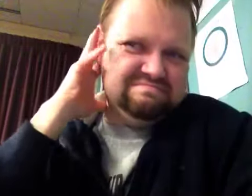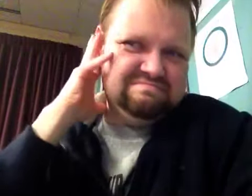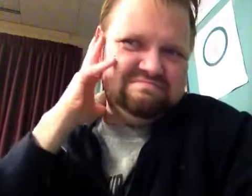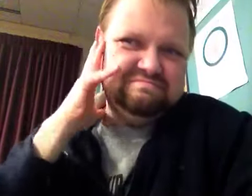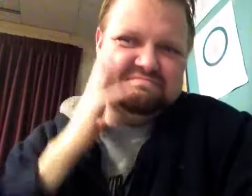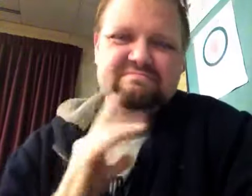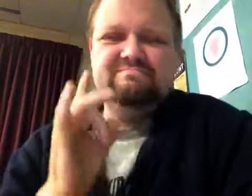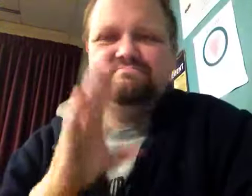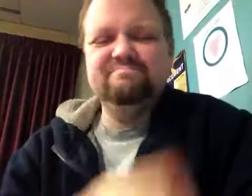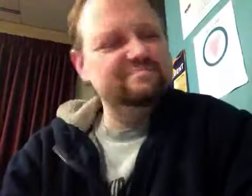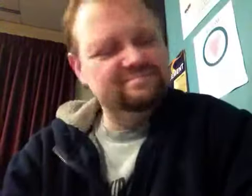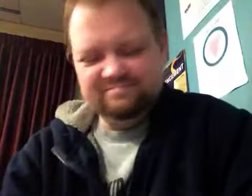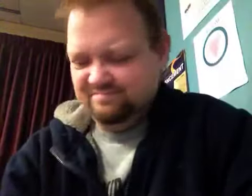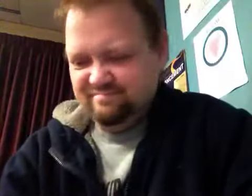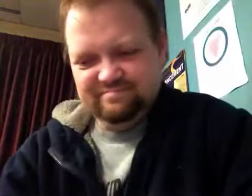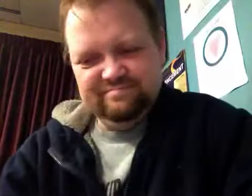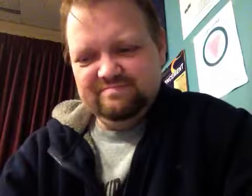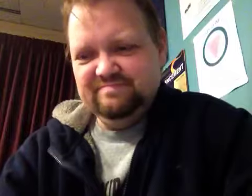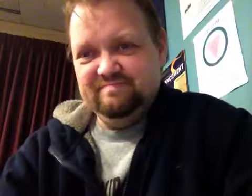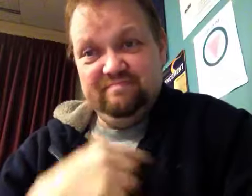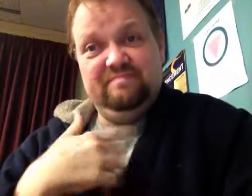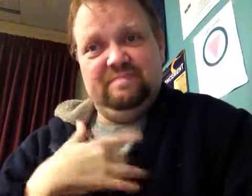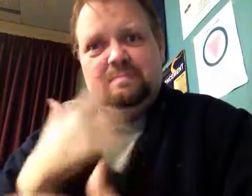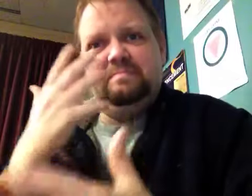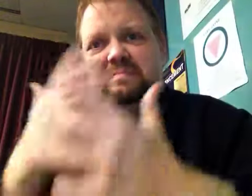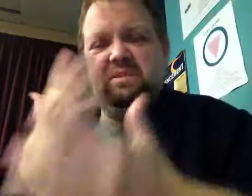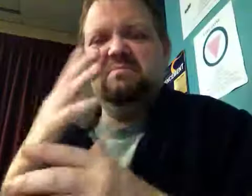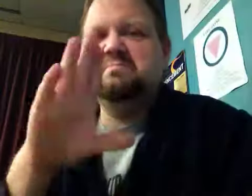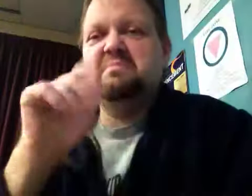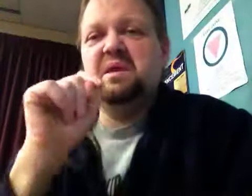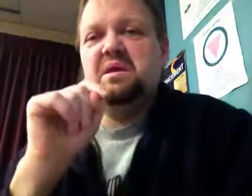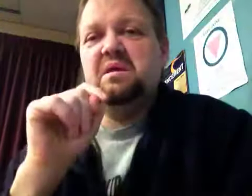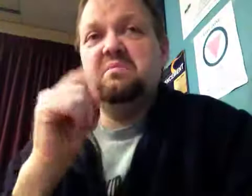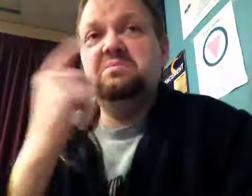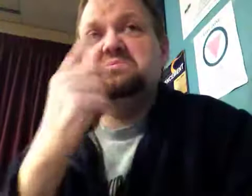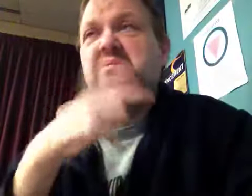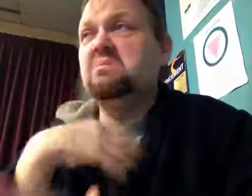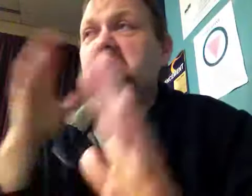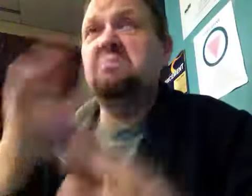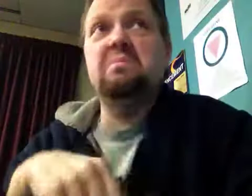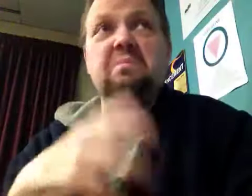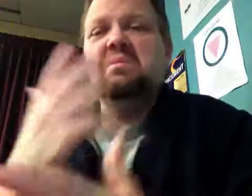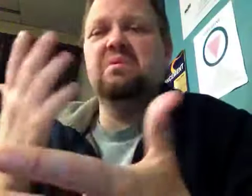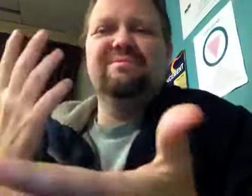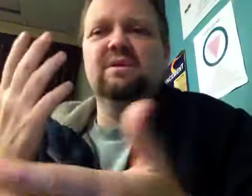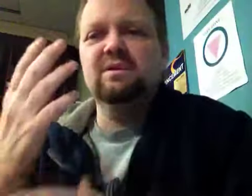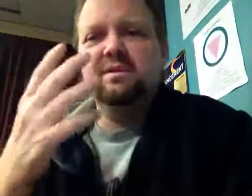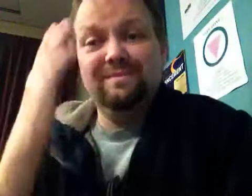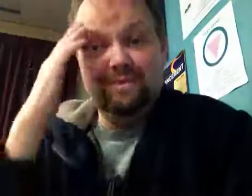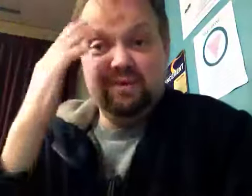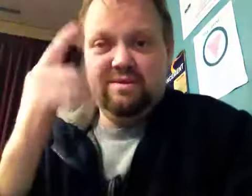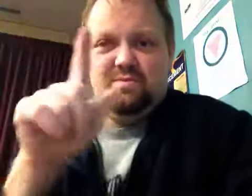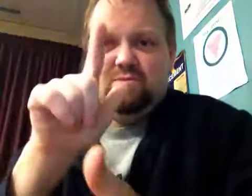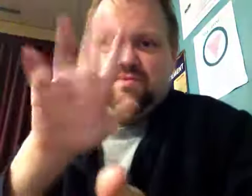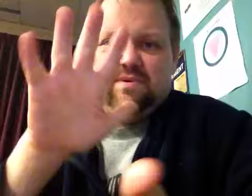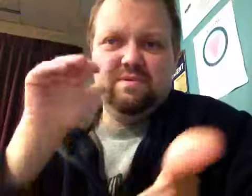system. The VA has reported that 1.5 million orders for patient care or services from vets, they call them